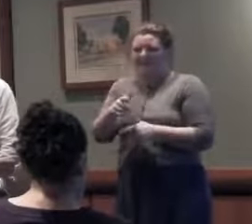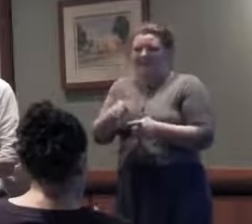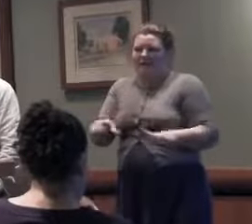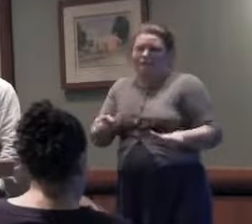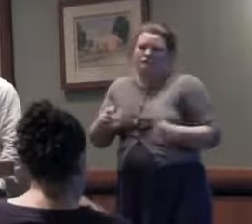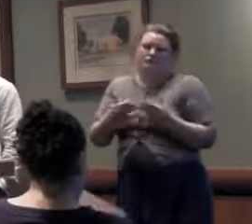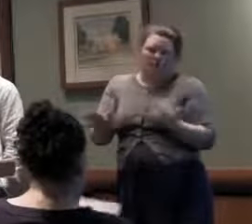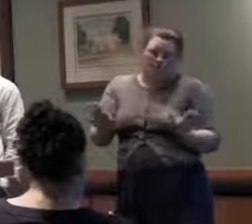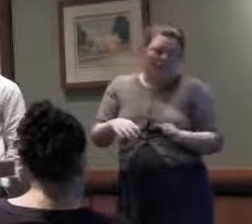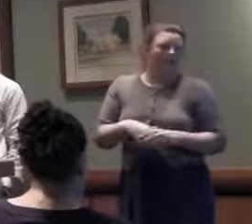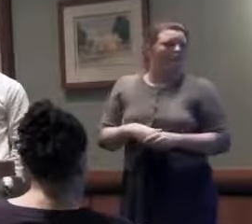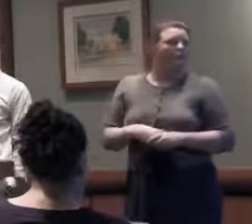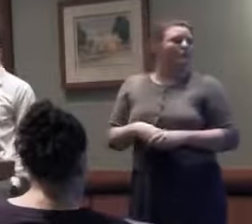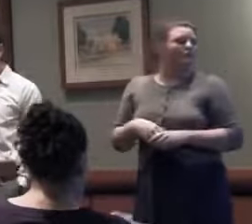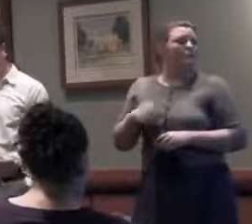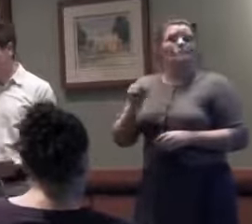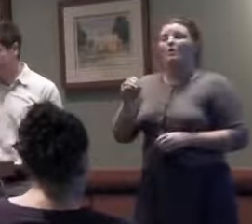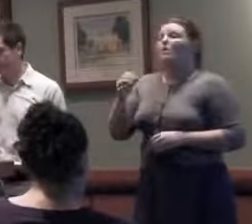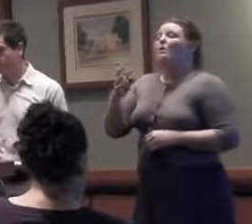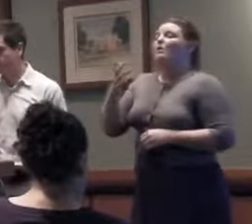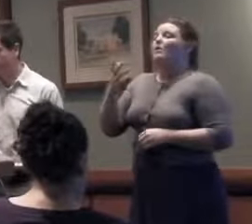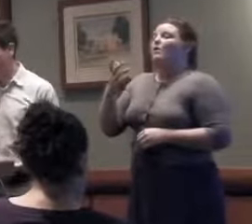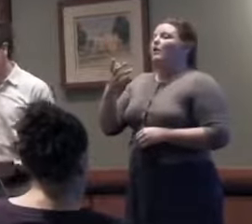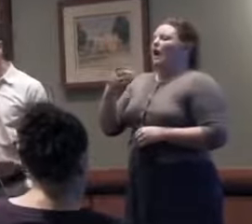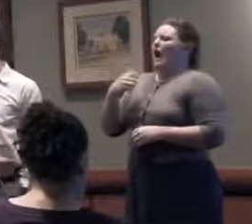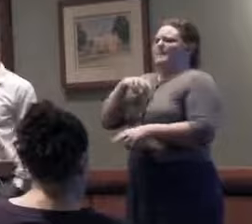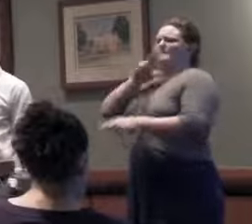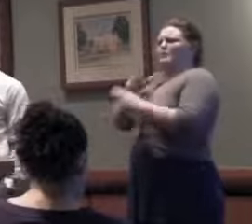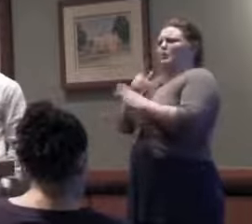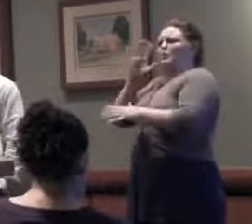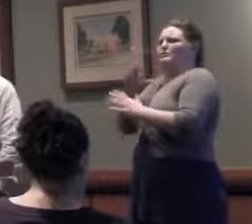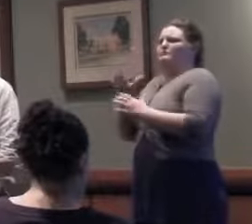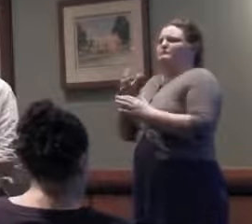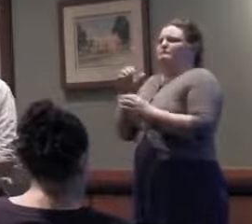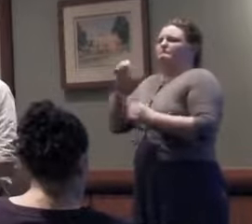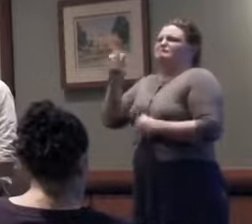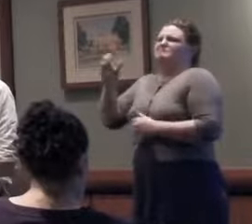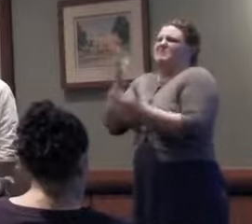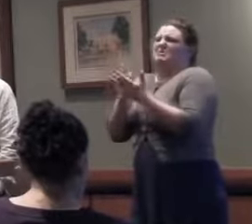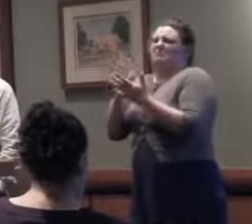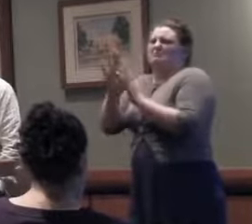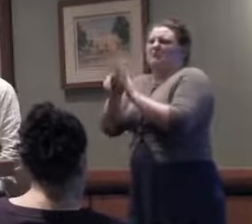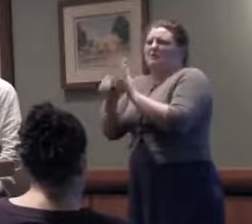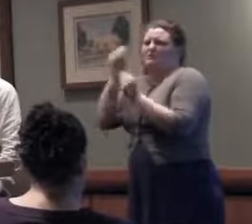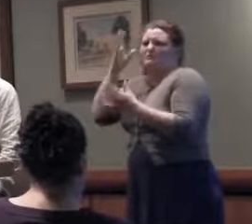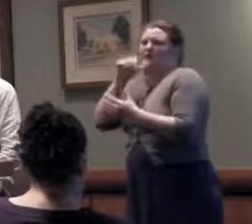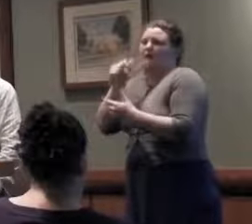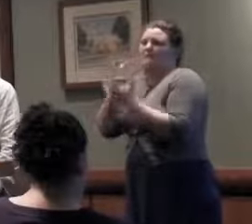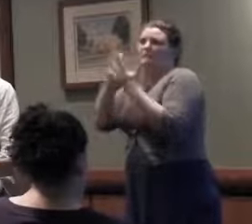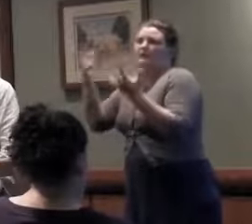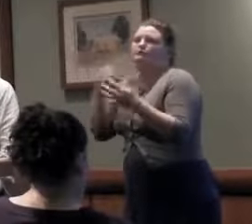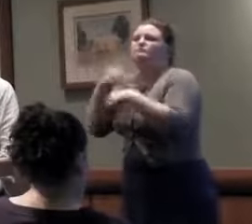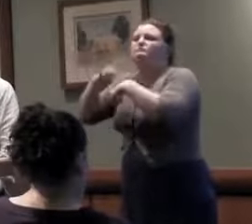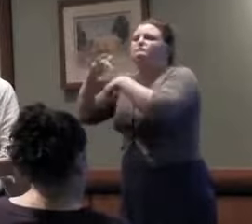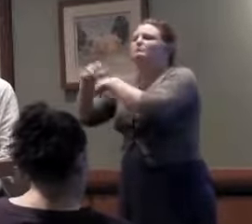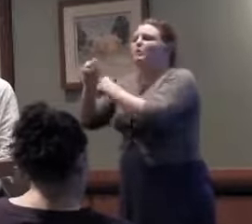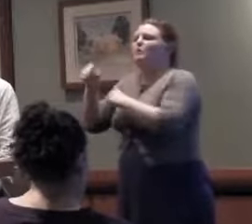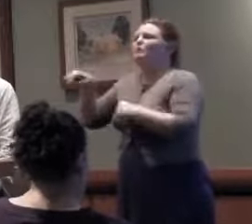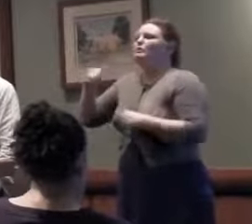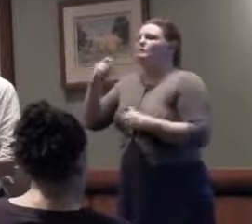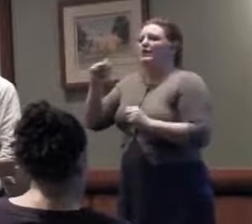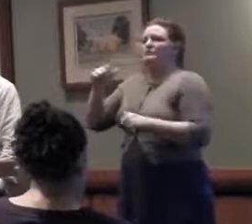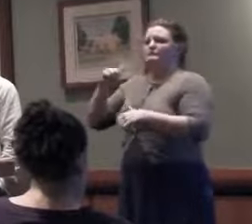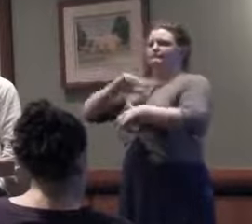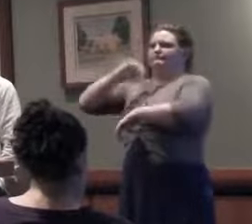language. As I mentioned, I'm going to do a little bit of background information. Try not to spend much time on that, just so that I can situate this topic